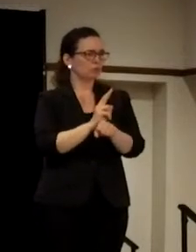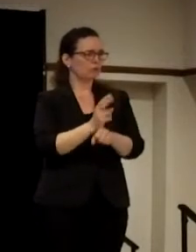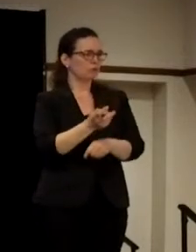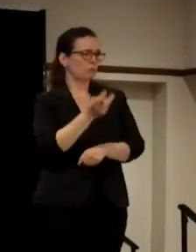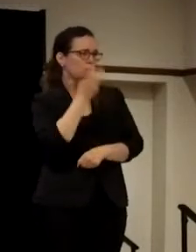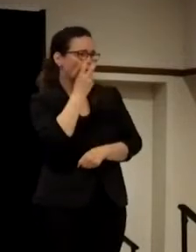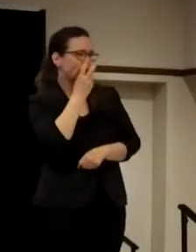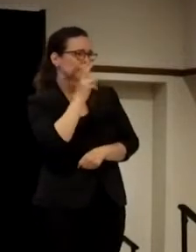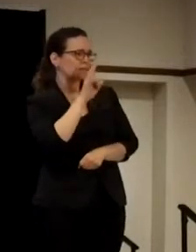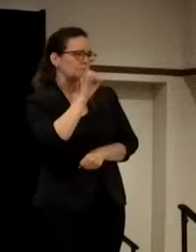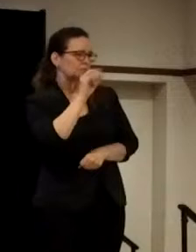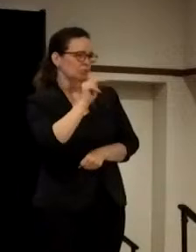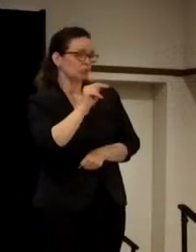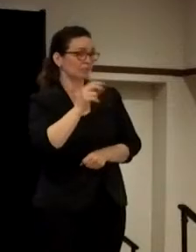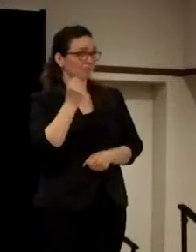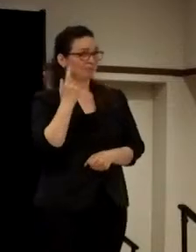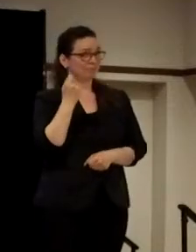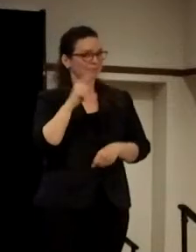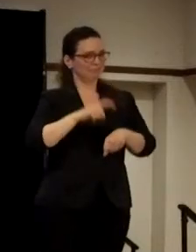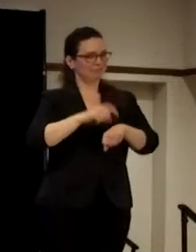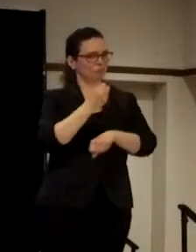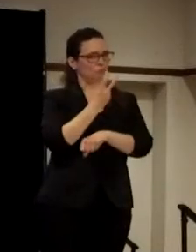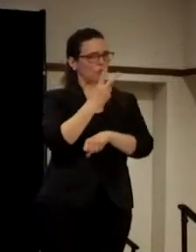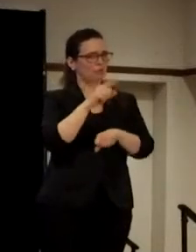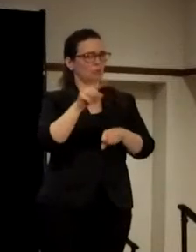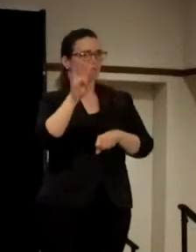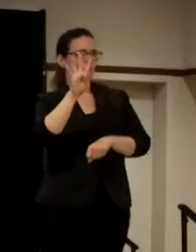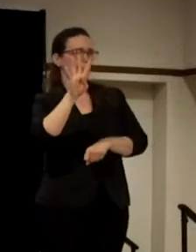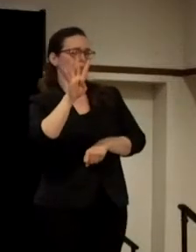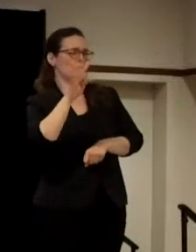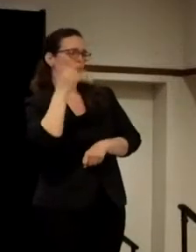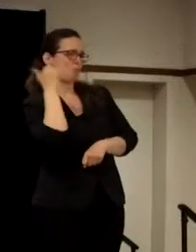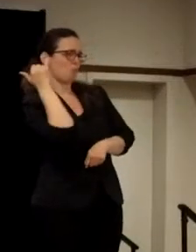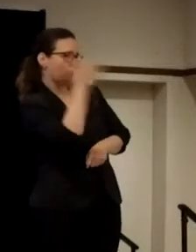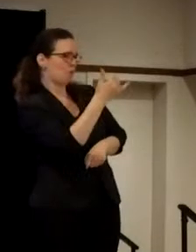12 and 4. Please call